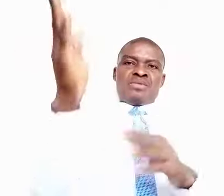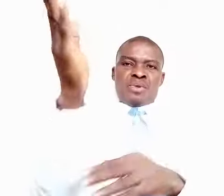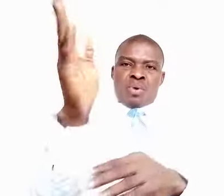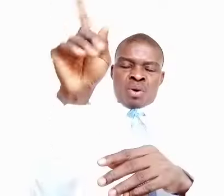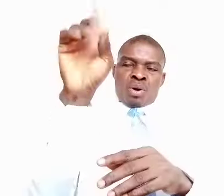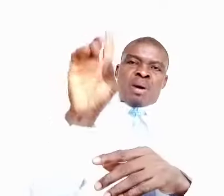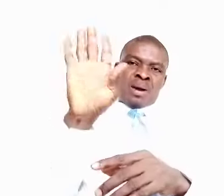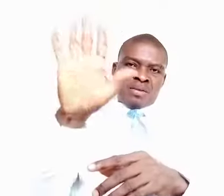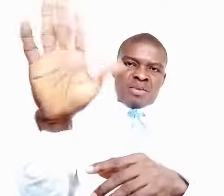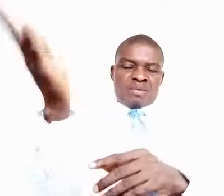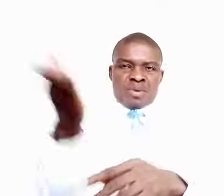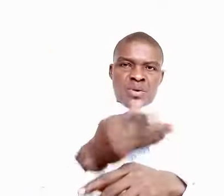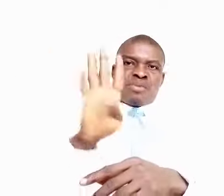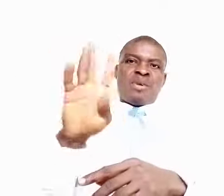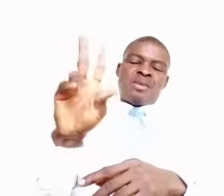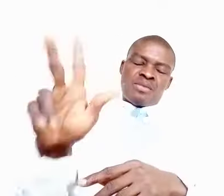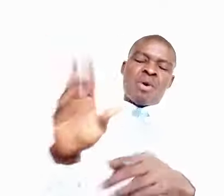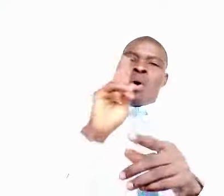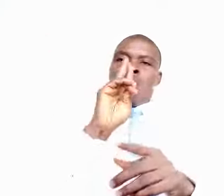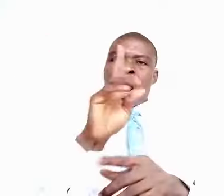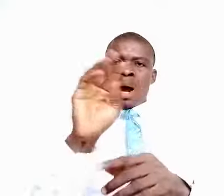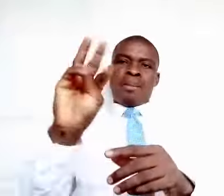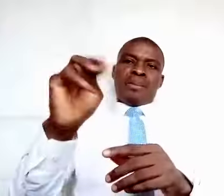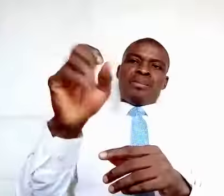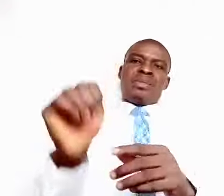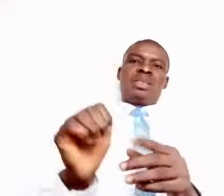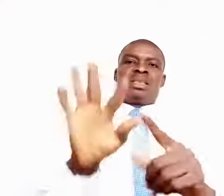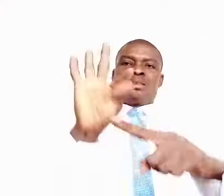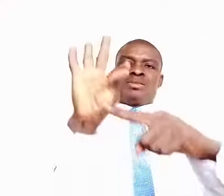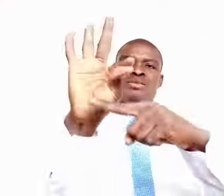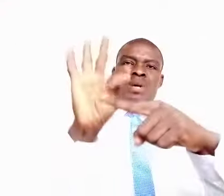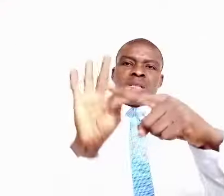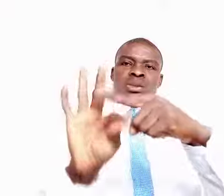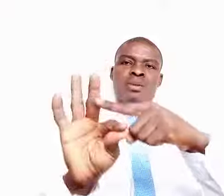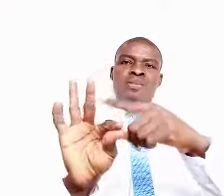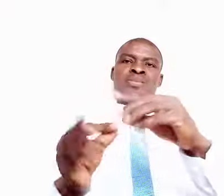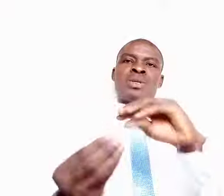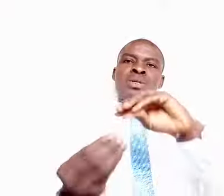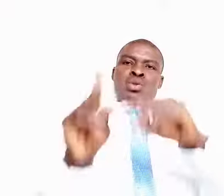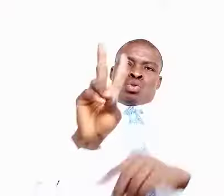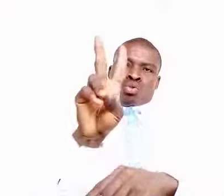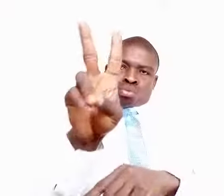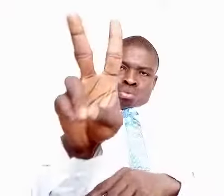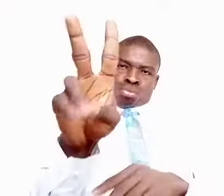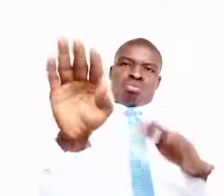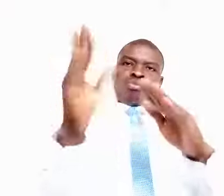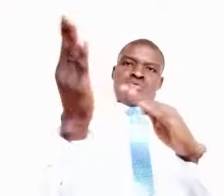4 are mixed fraction. 2 halves make a